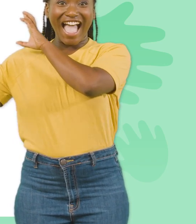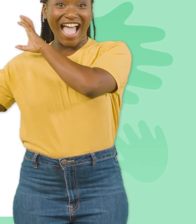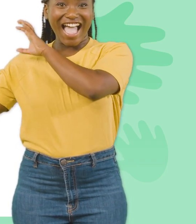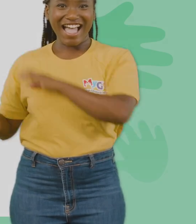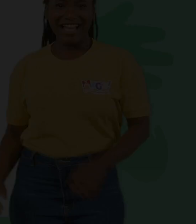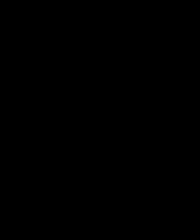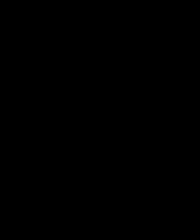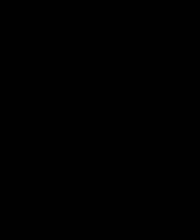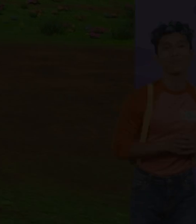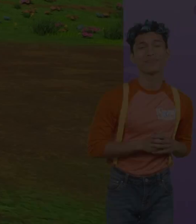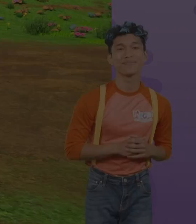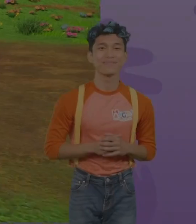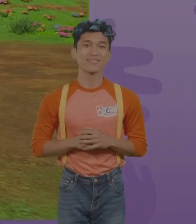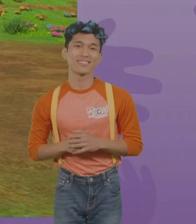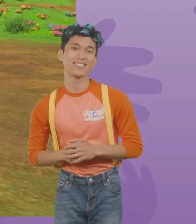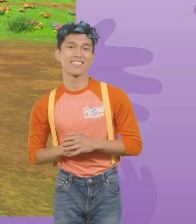MyGo!